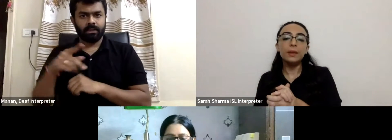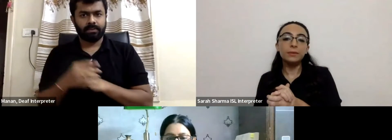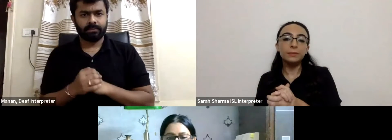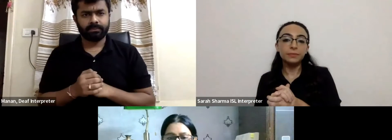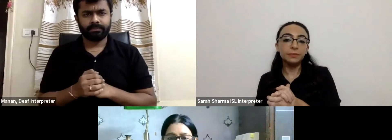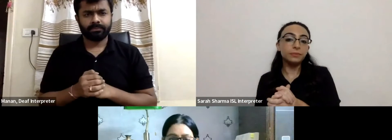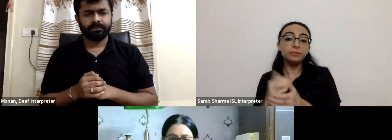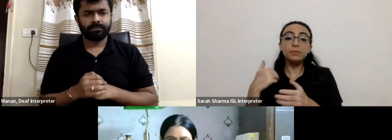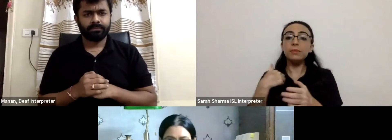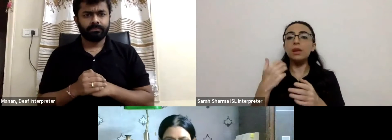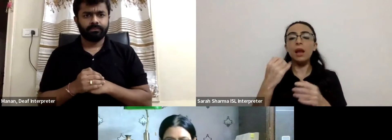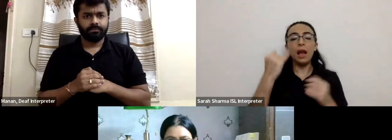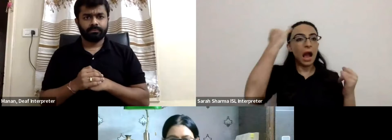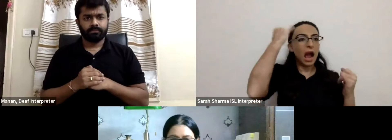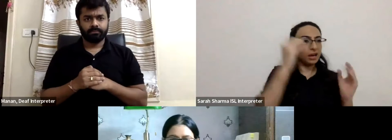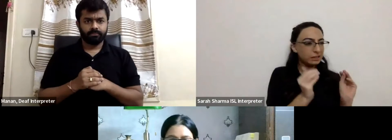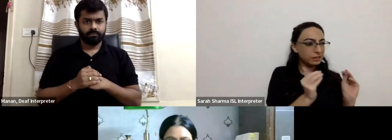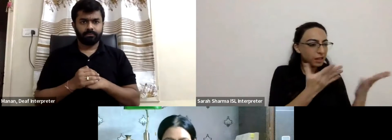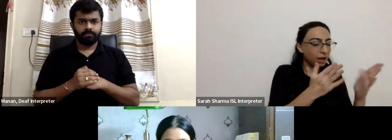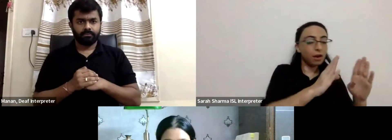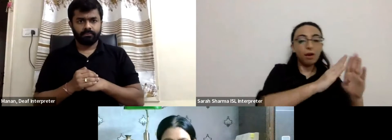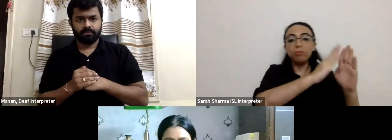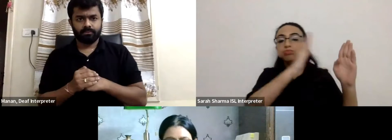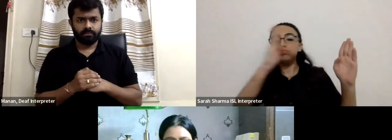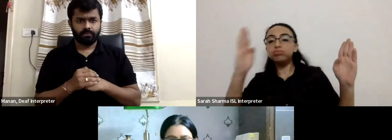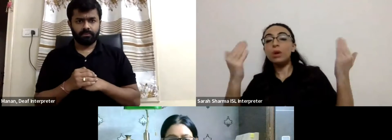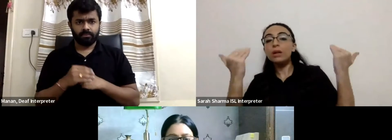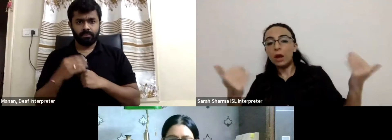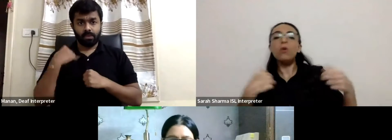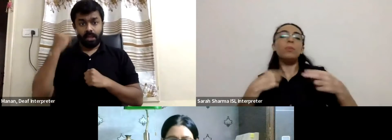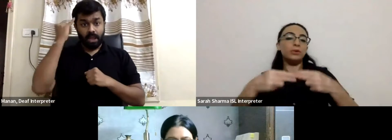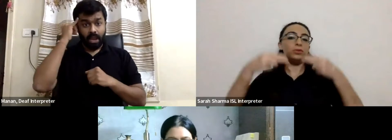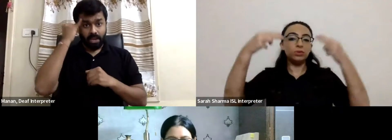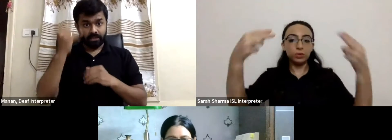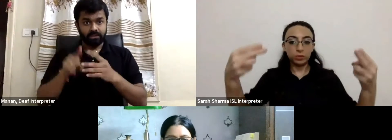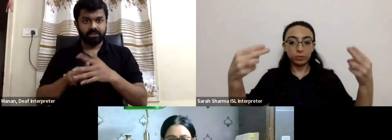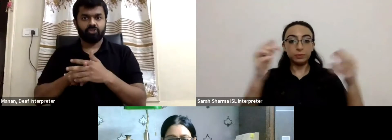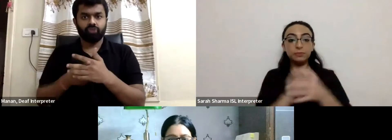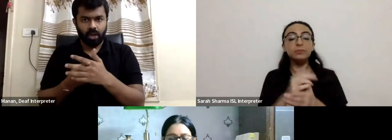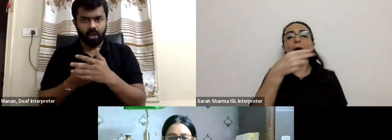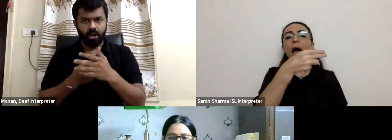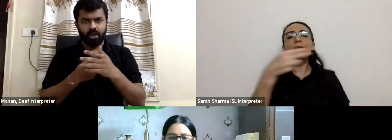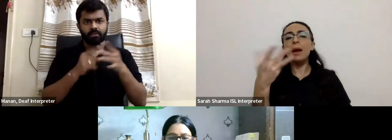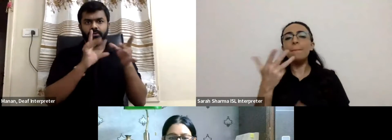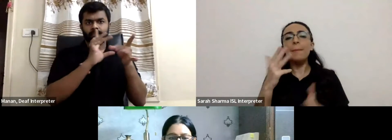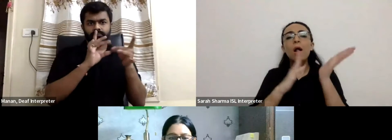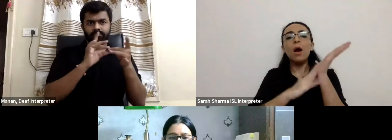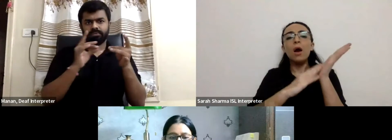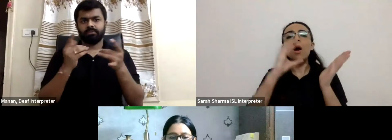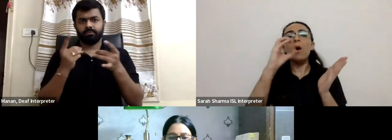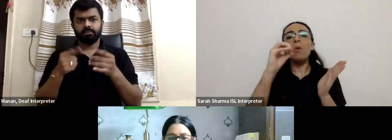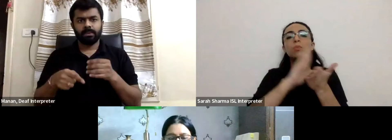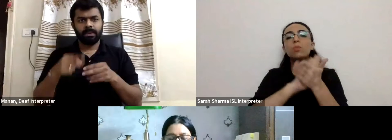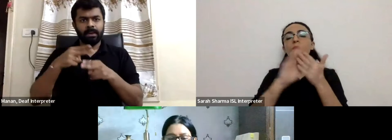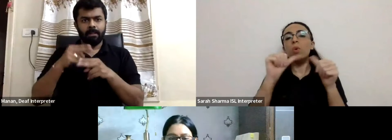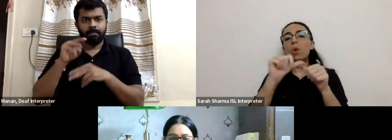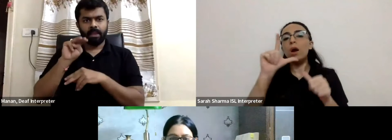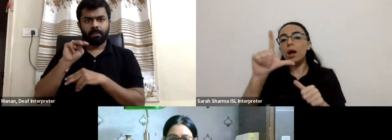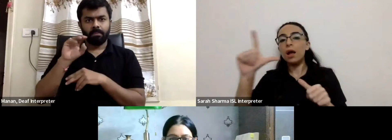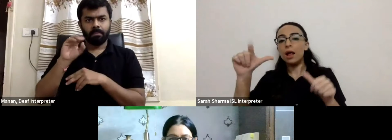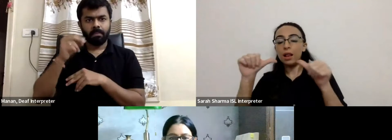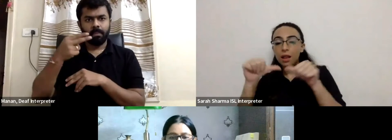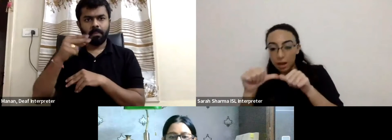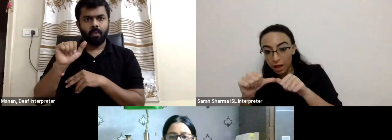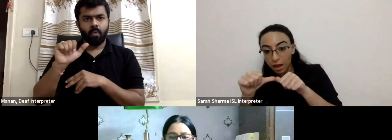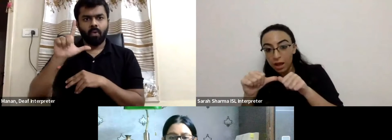idea struck and afterwards. So this is a story about Mohalla Clinic. So Mohalla Clinic, for those who don't understand Hindi,